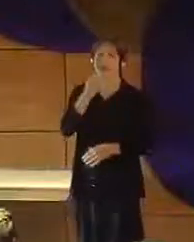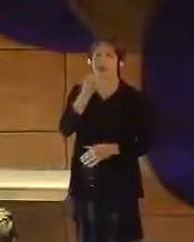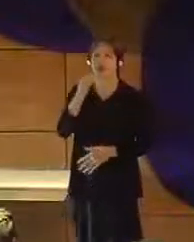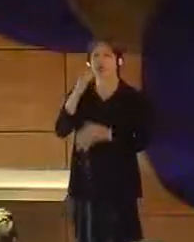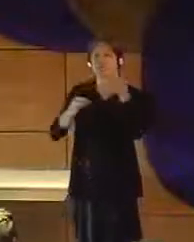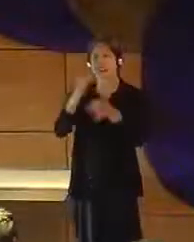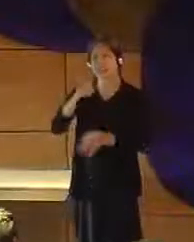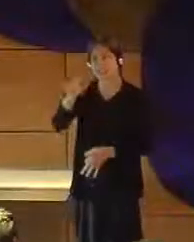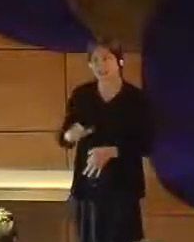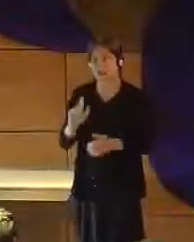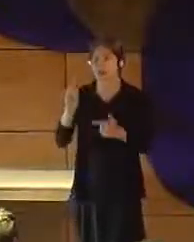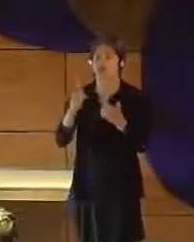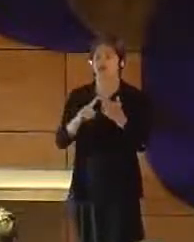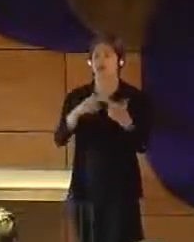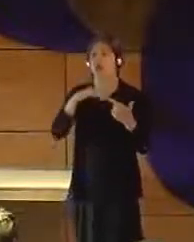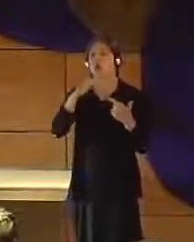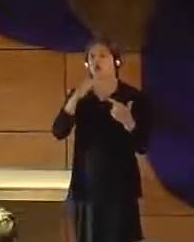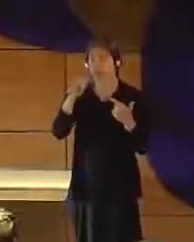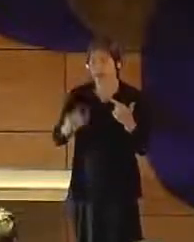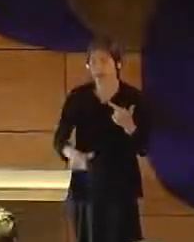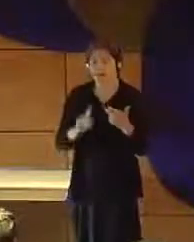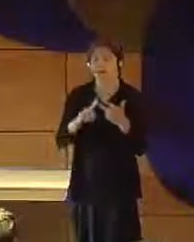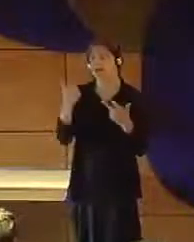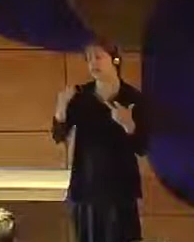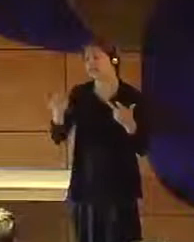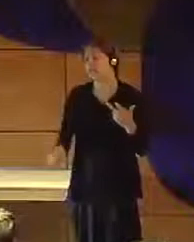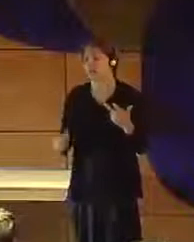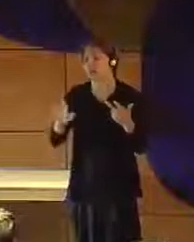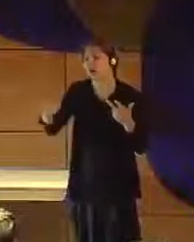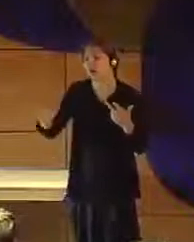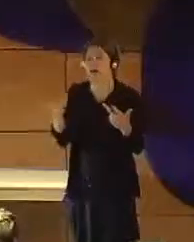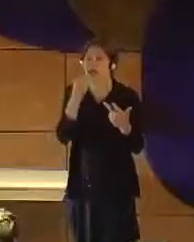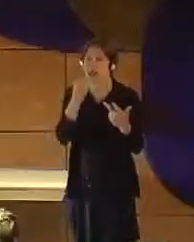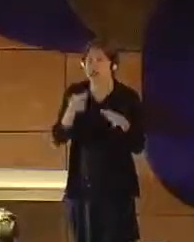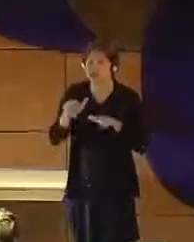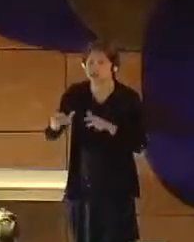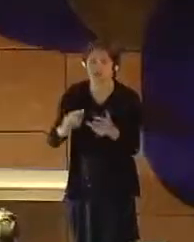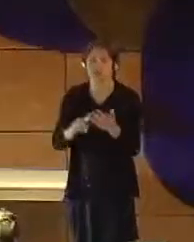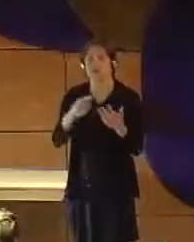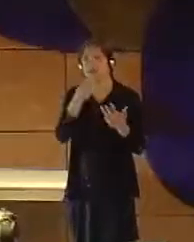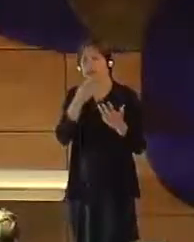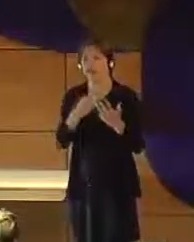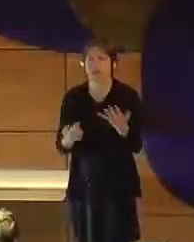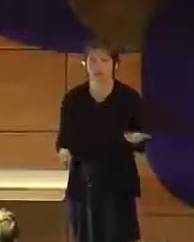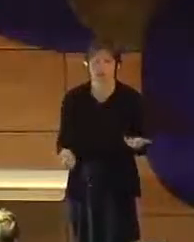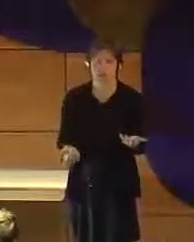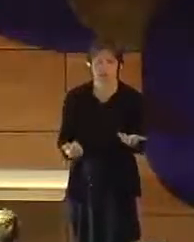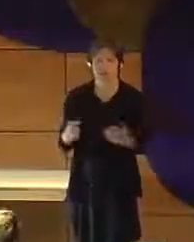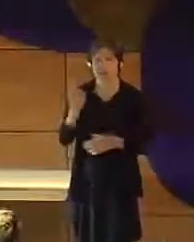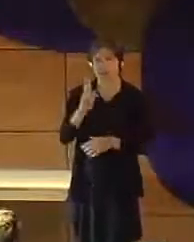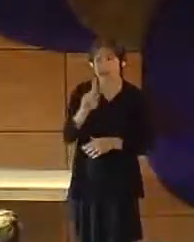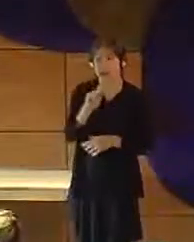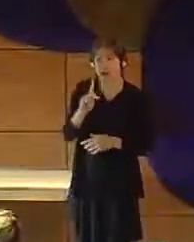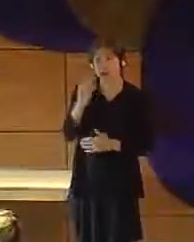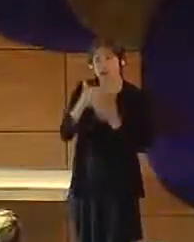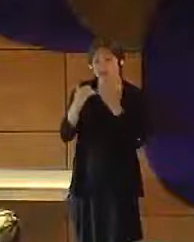optimum nutrition. So I'd want to optimize, because the other thing is, if you're not getting enough calories and you give them growth hormone, they won't